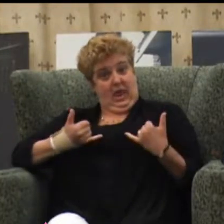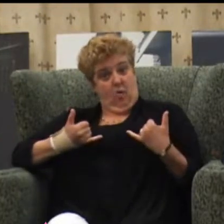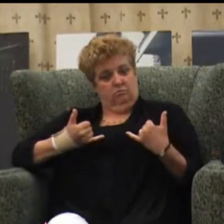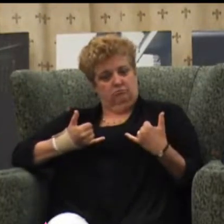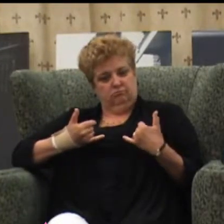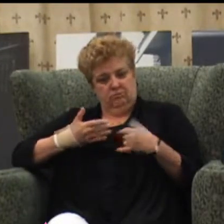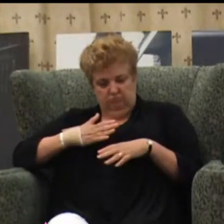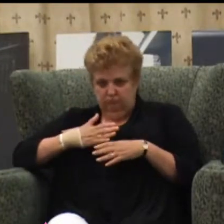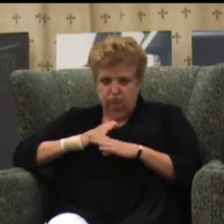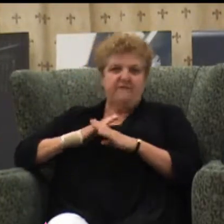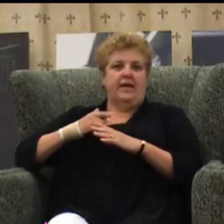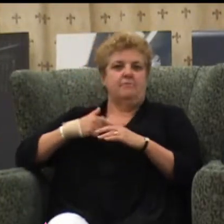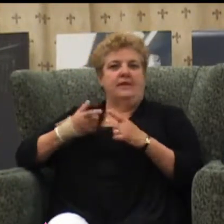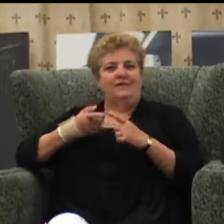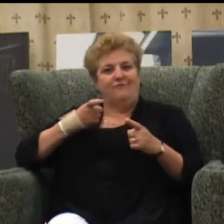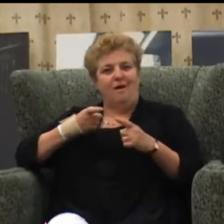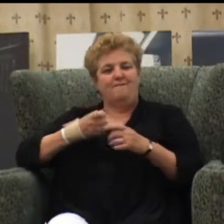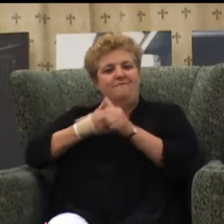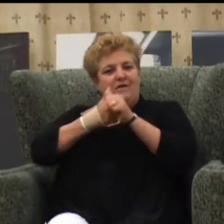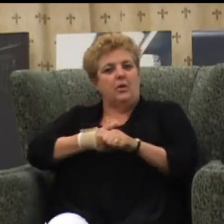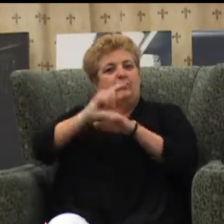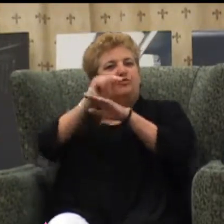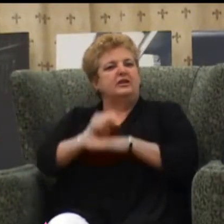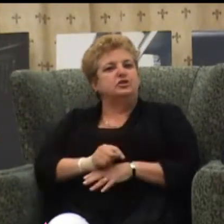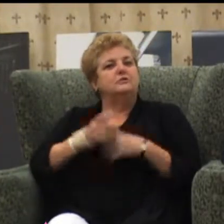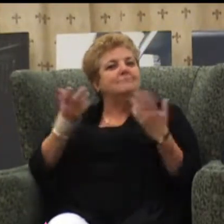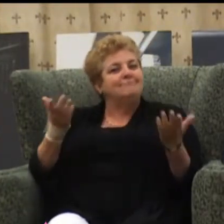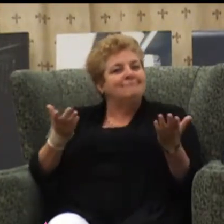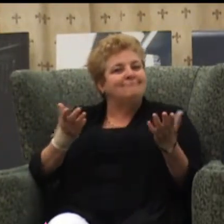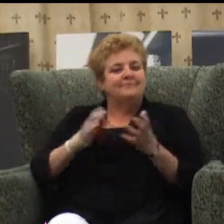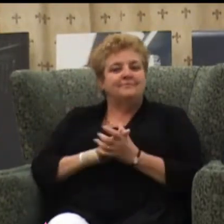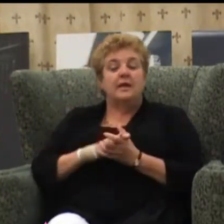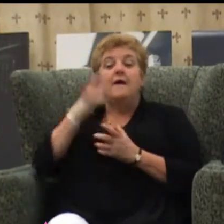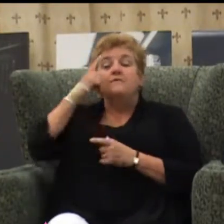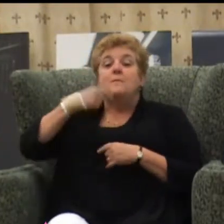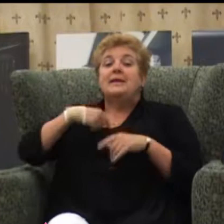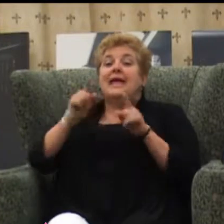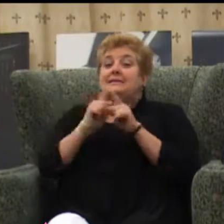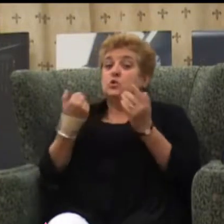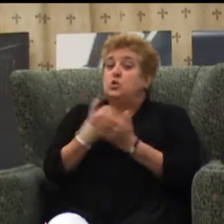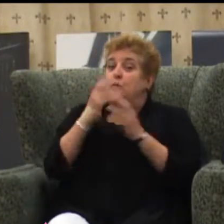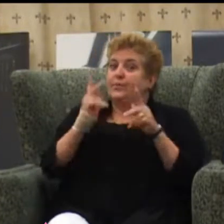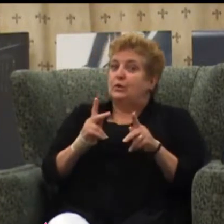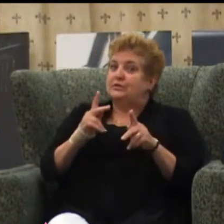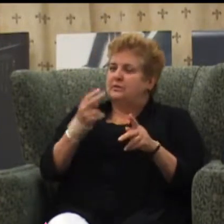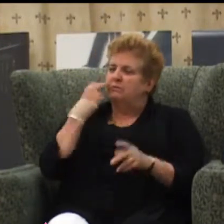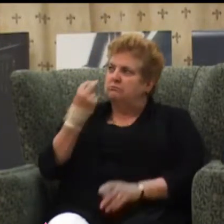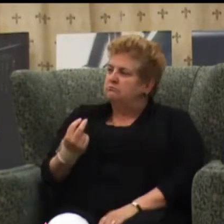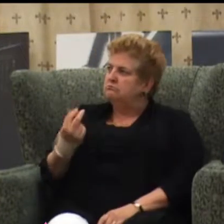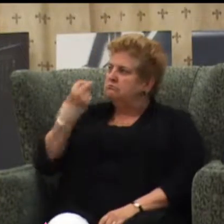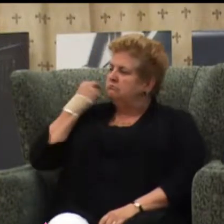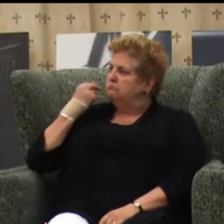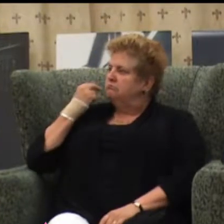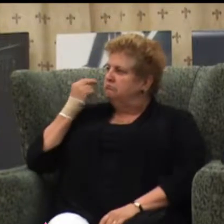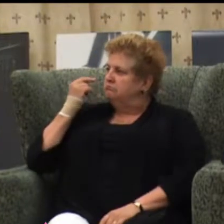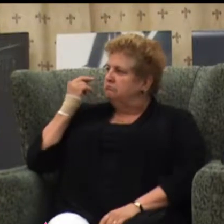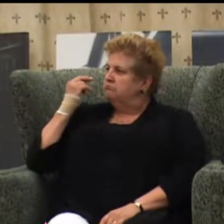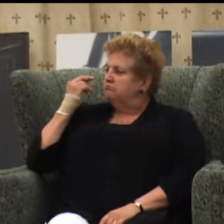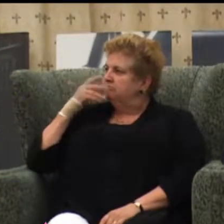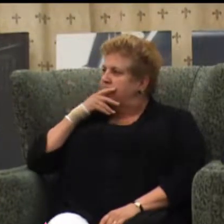And, you know, I mean, for me as a newcomer, looking back at it, what I would do is I used to come to